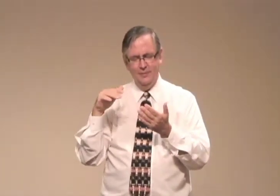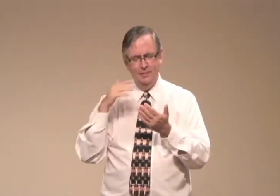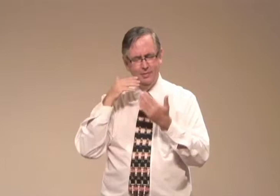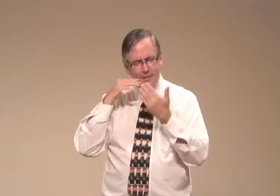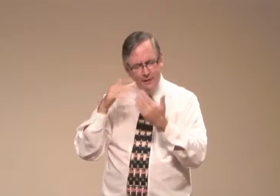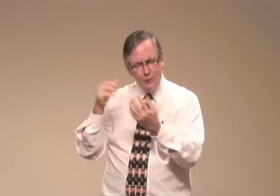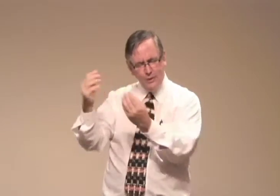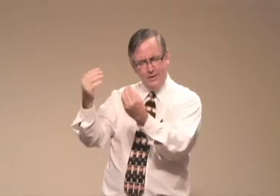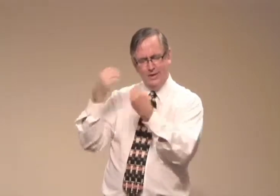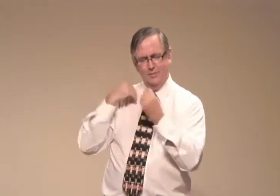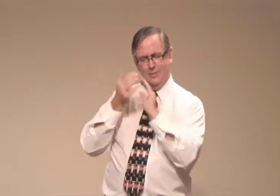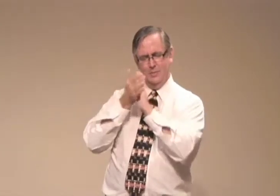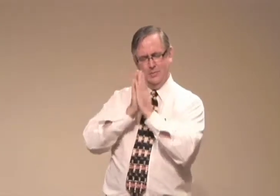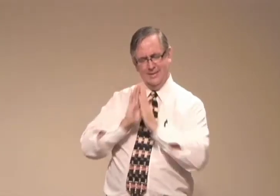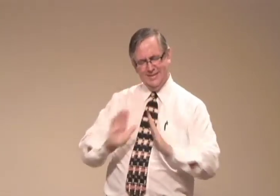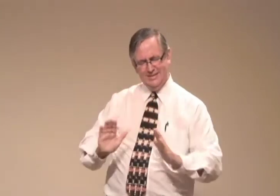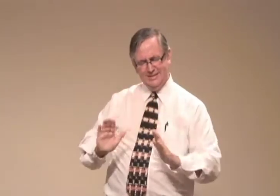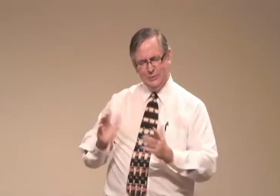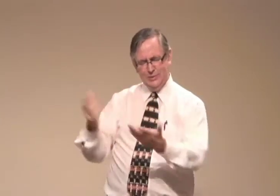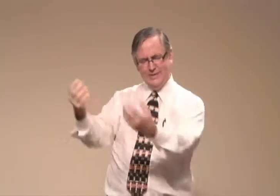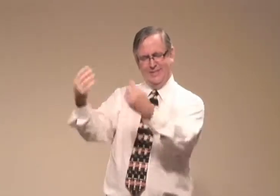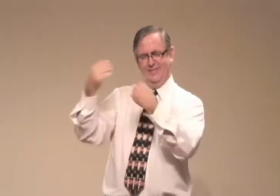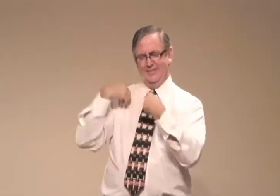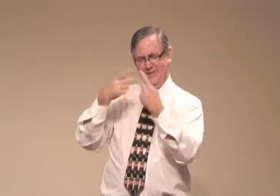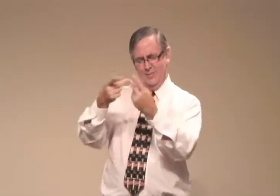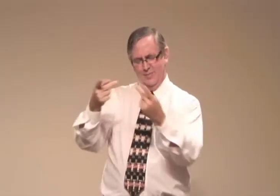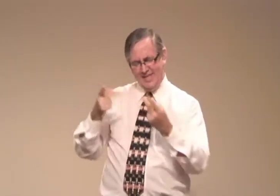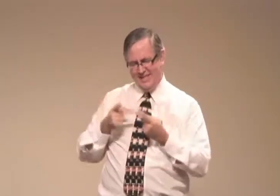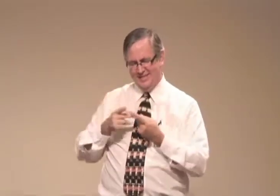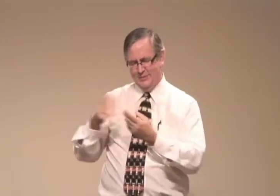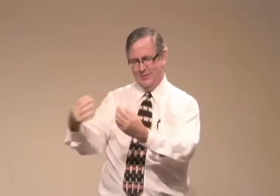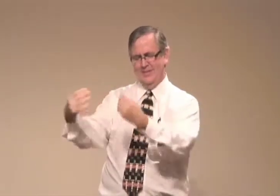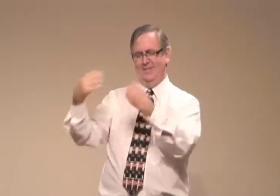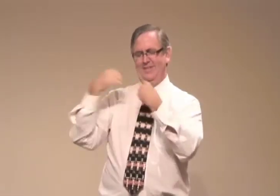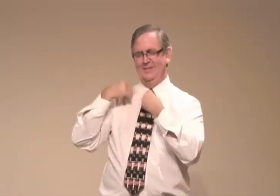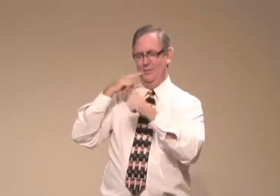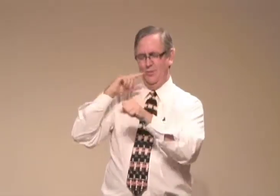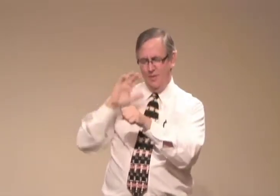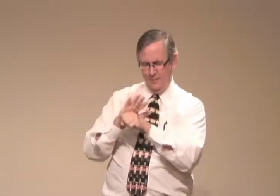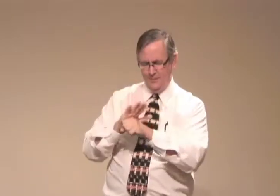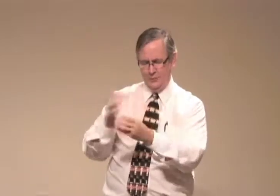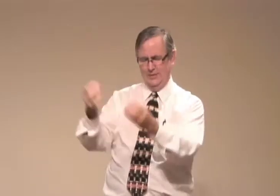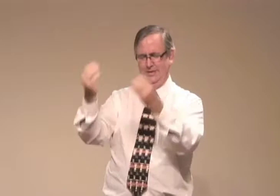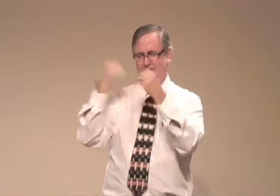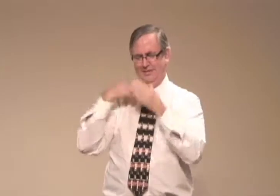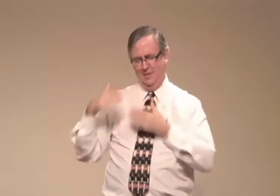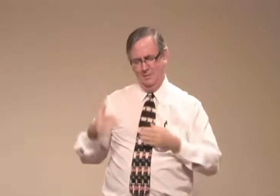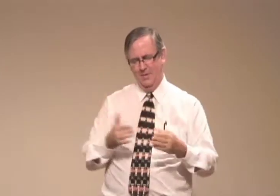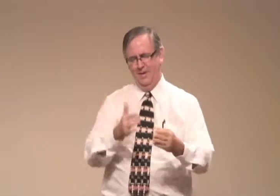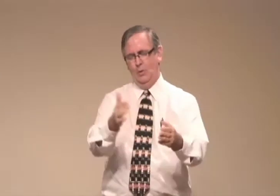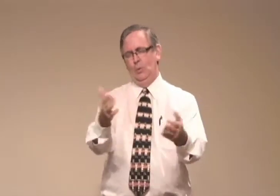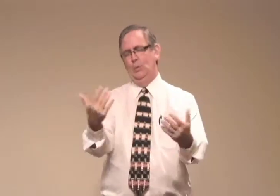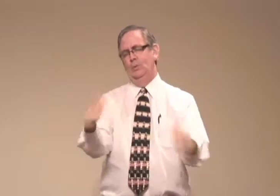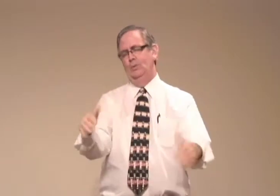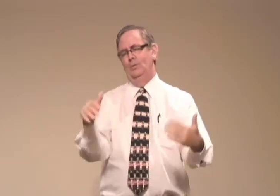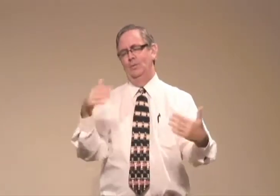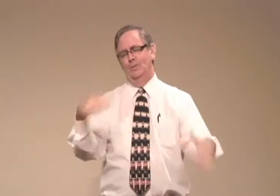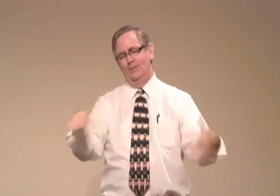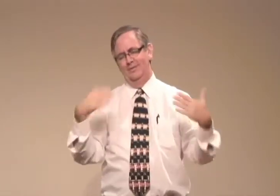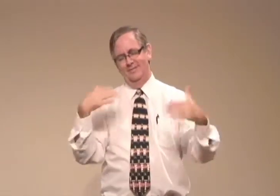scripture Lord thank you for the peace that you've given to me thank you you've given us a place and a promise and a